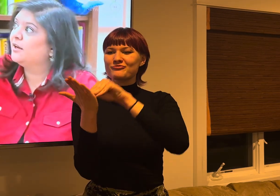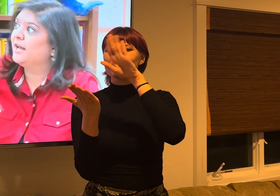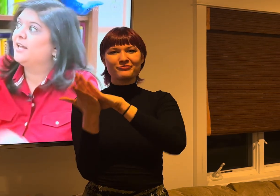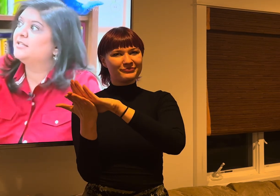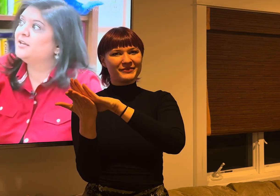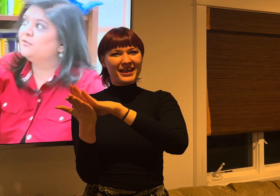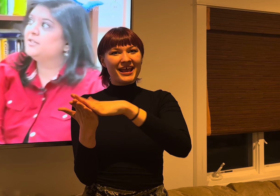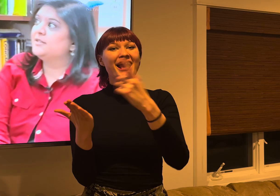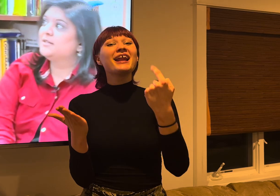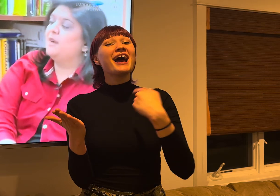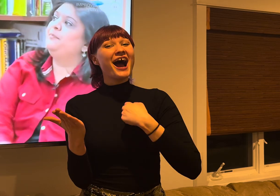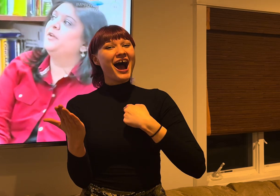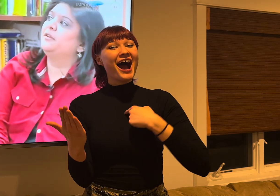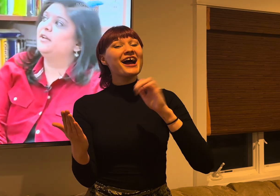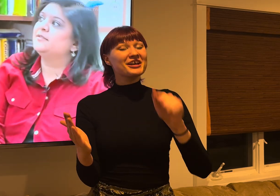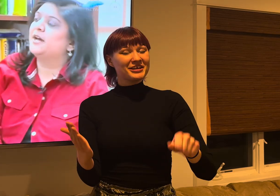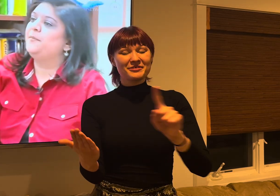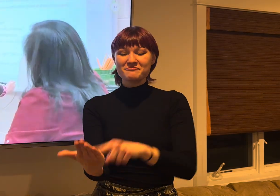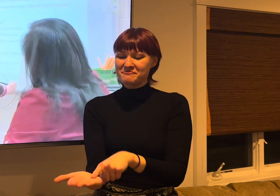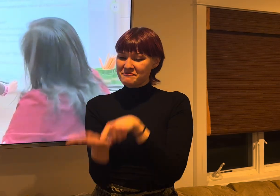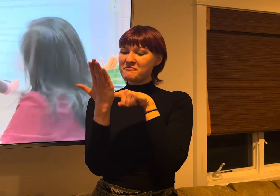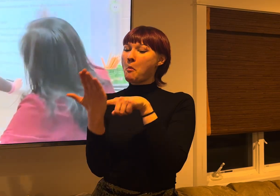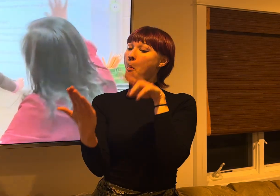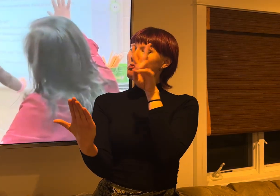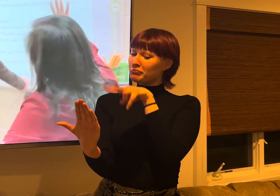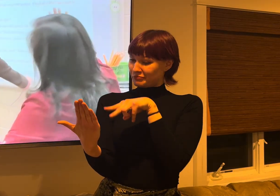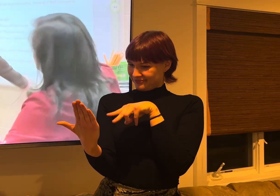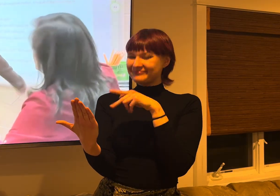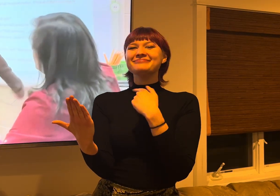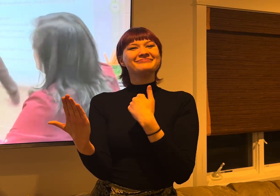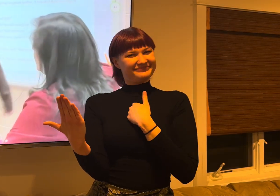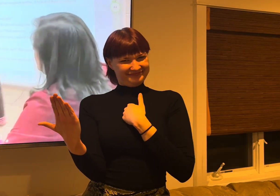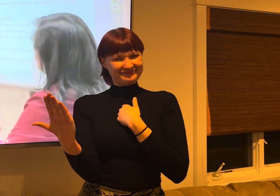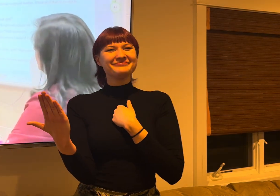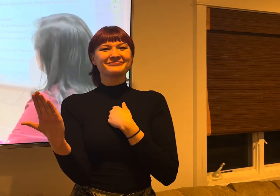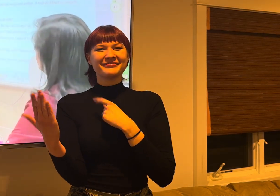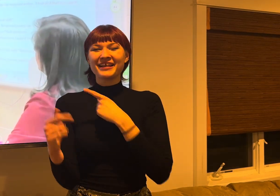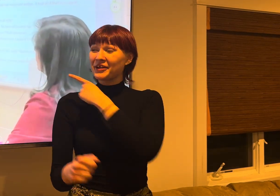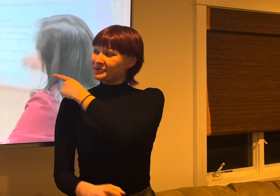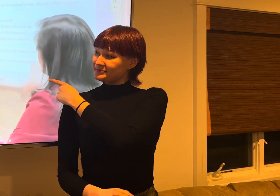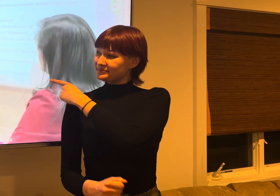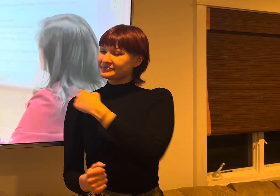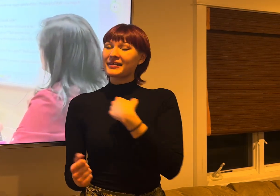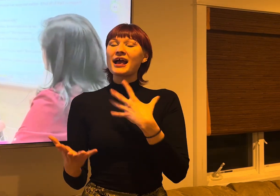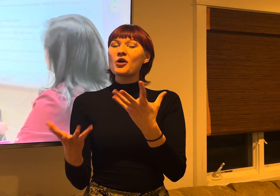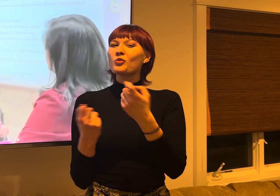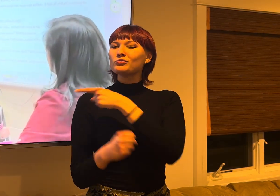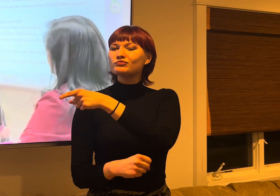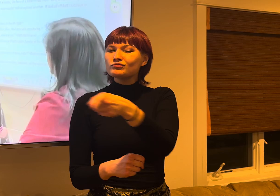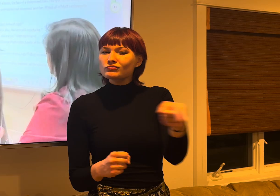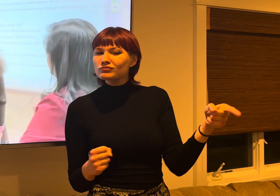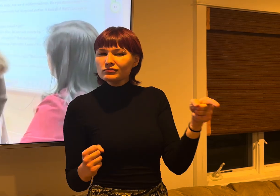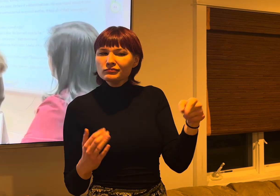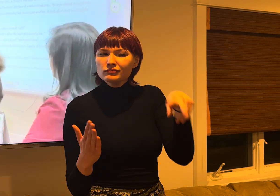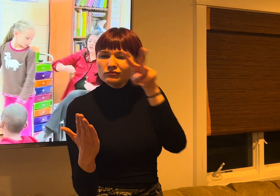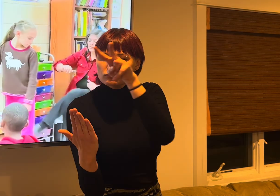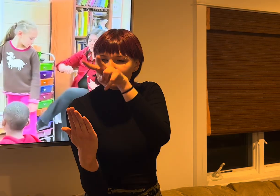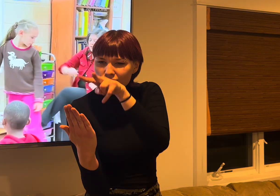So click on Annotate over Desktop on the left side. I want you to read this text,